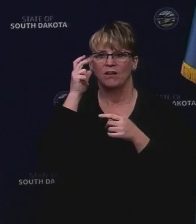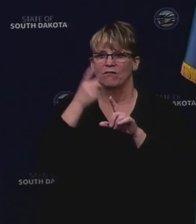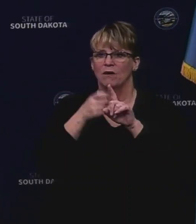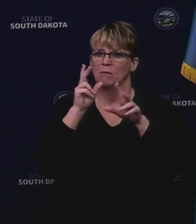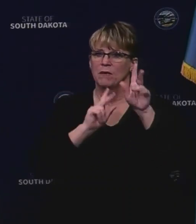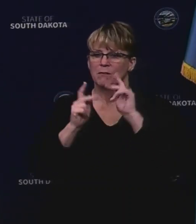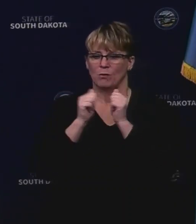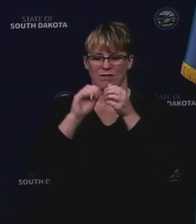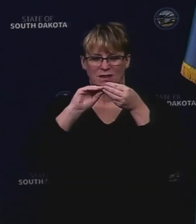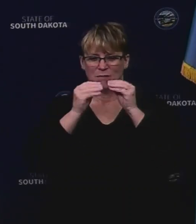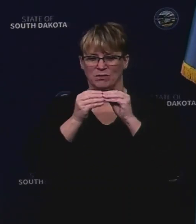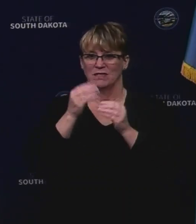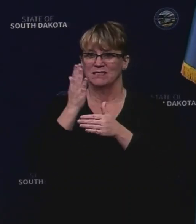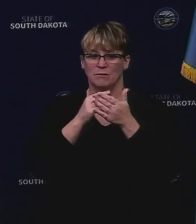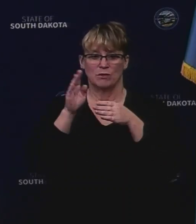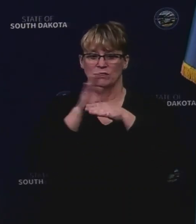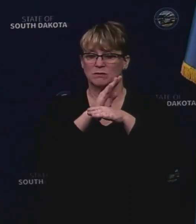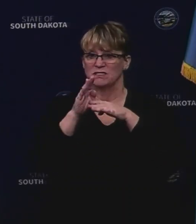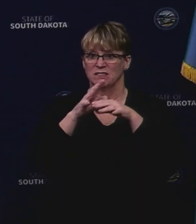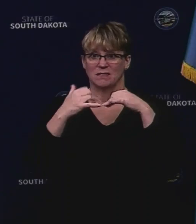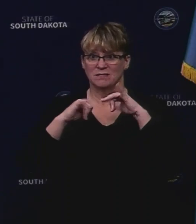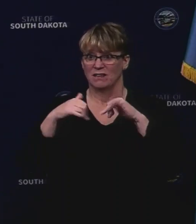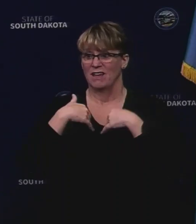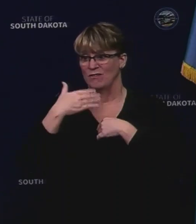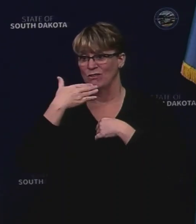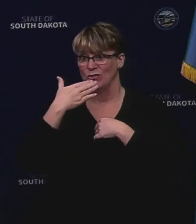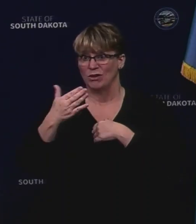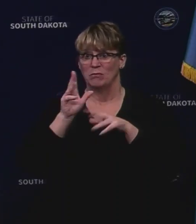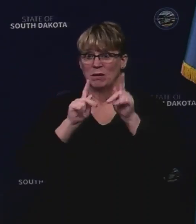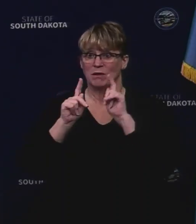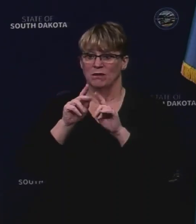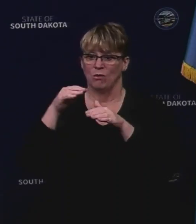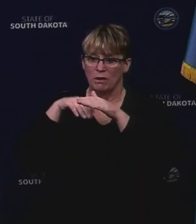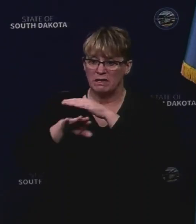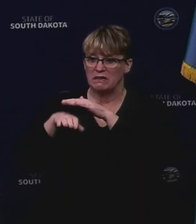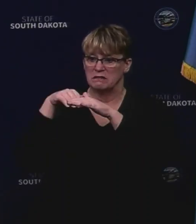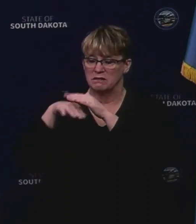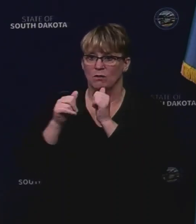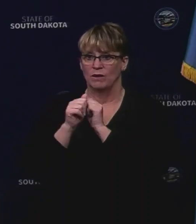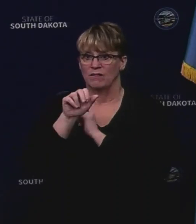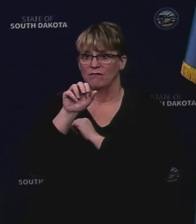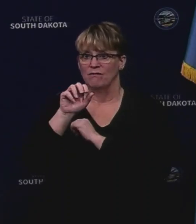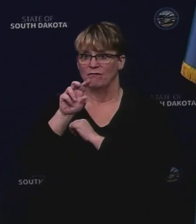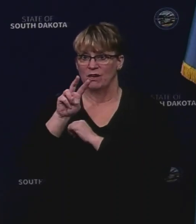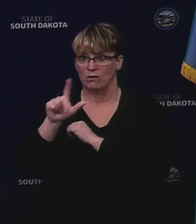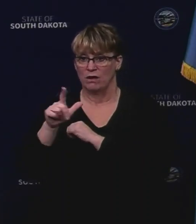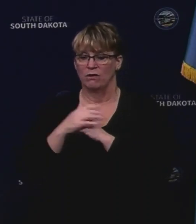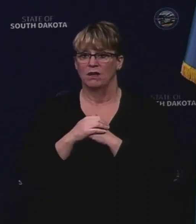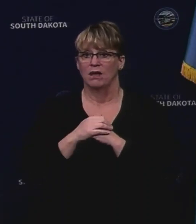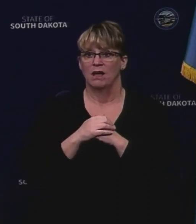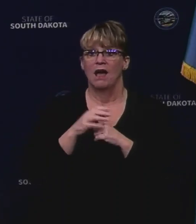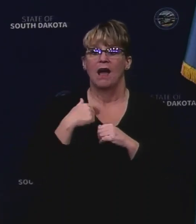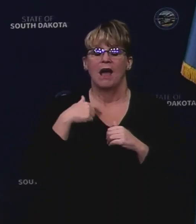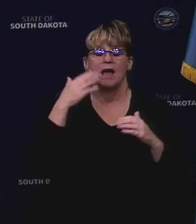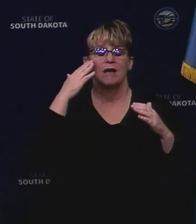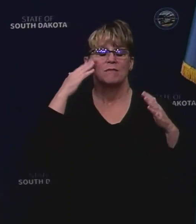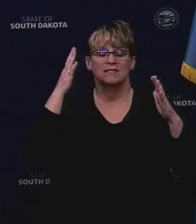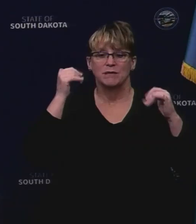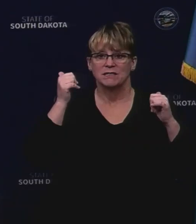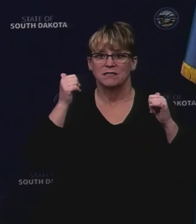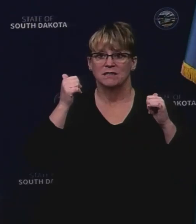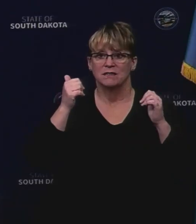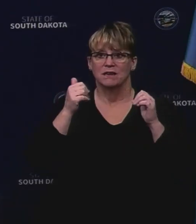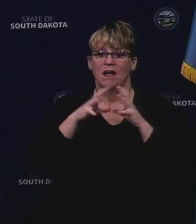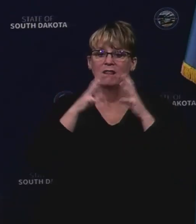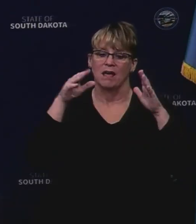people is that some of these businesses have still had fairly good traffic. I'm anticipating substantial decreases to our sales